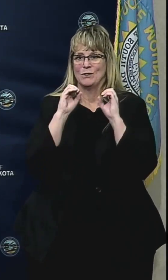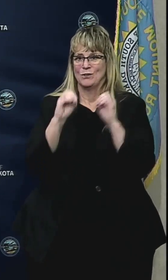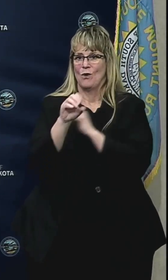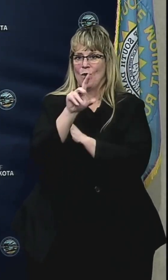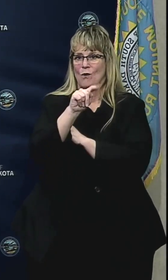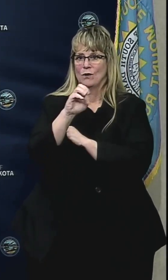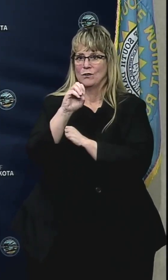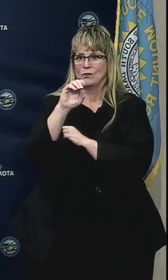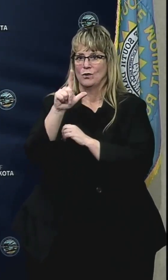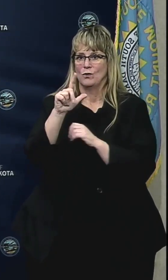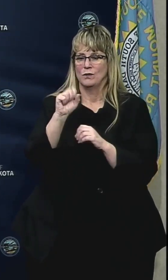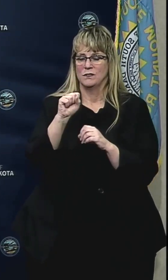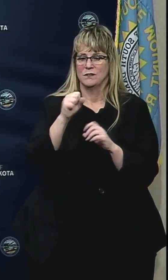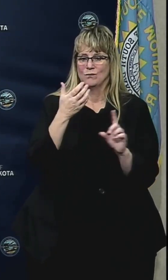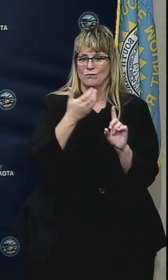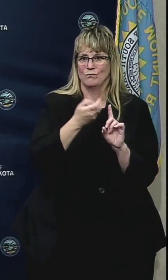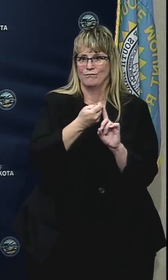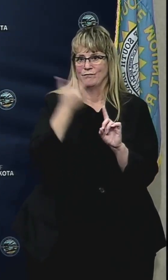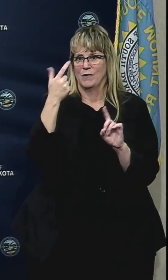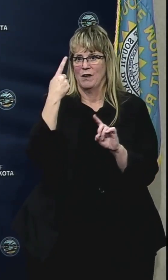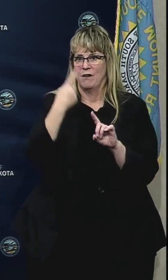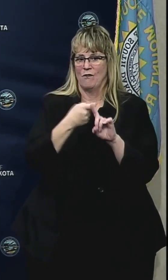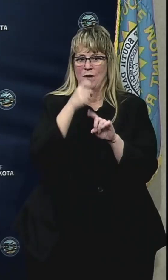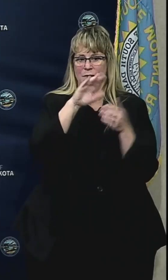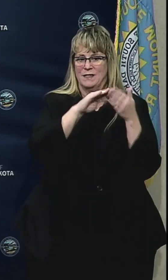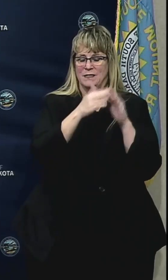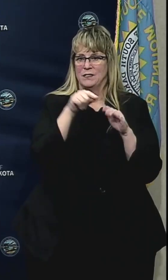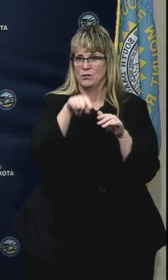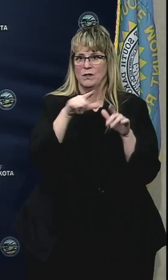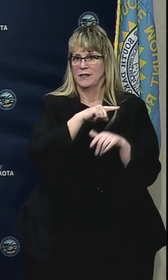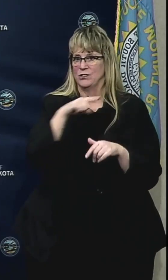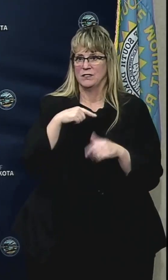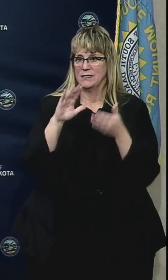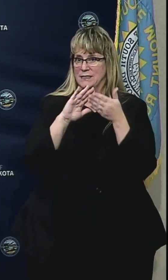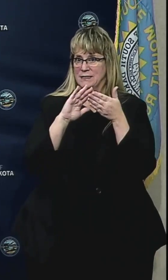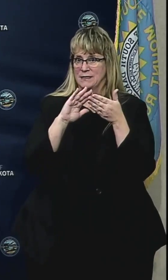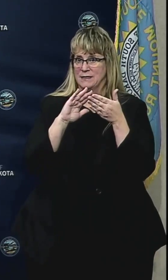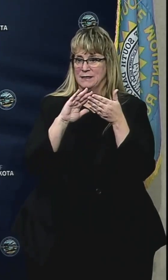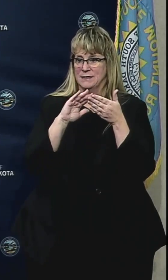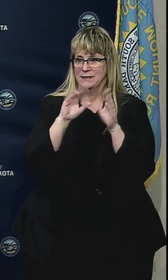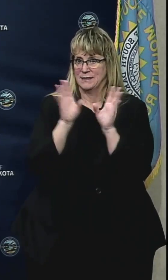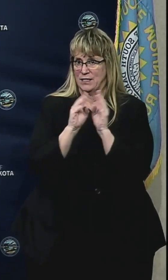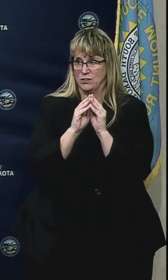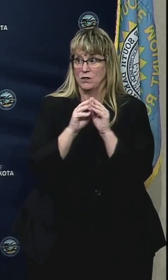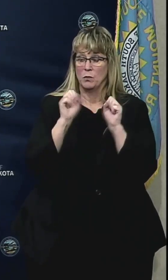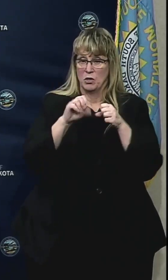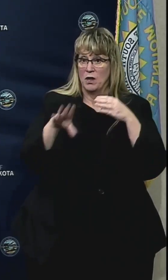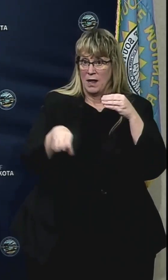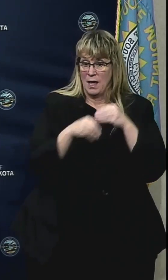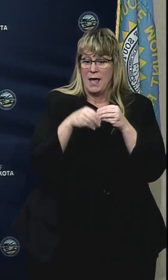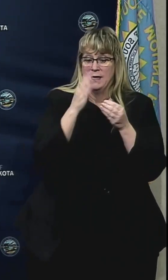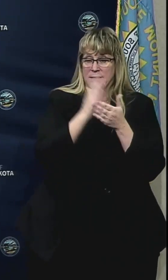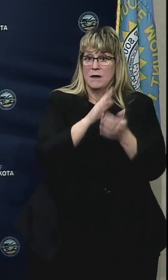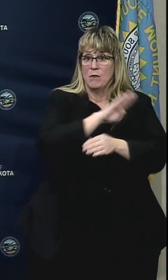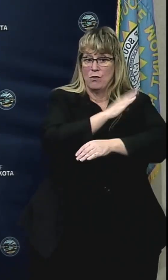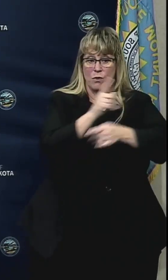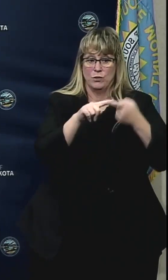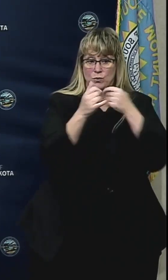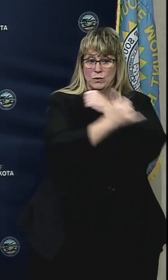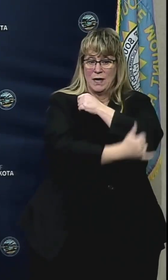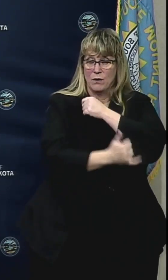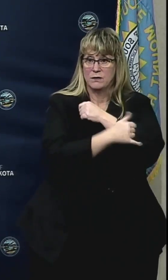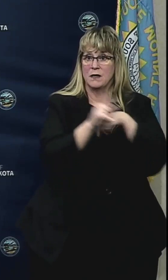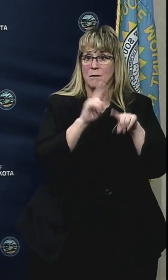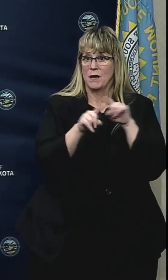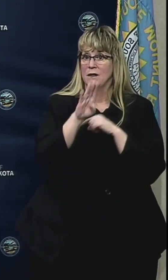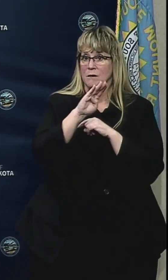tools removed from cities during this legislative session. There was an opportunity to add some authorities to counties, but